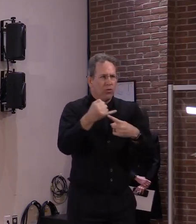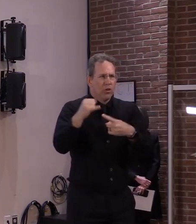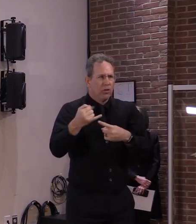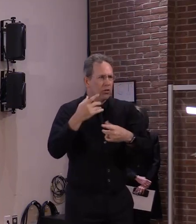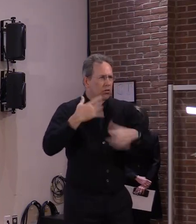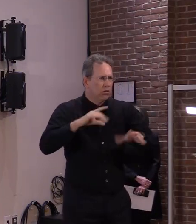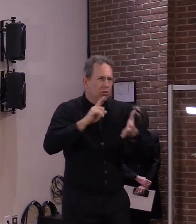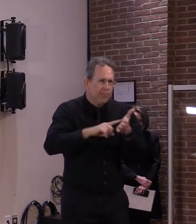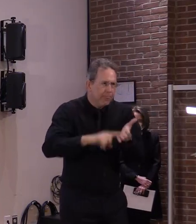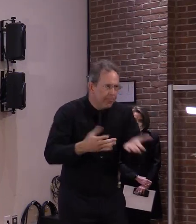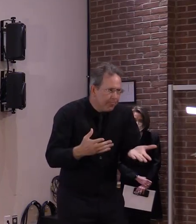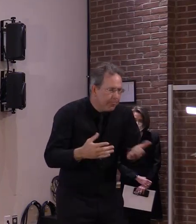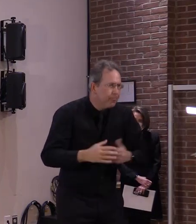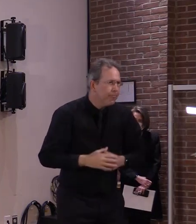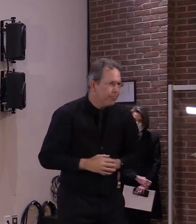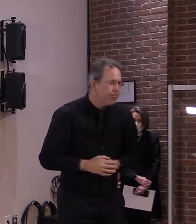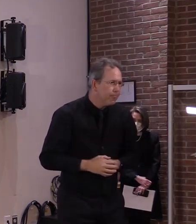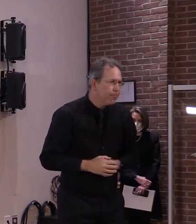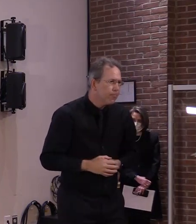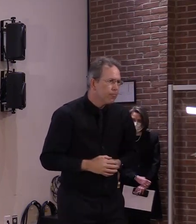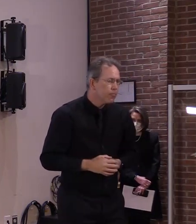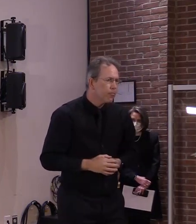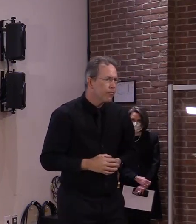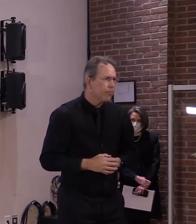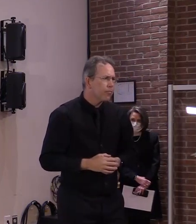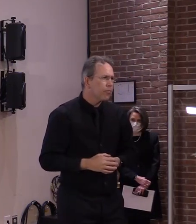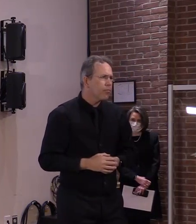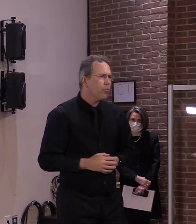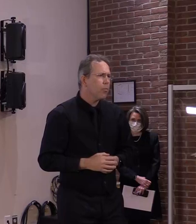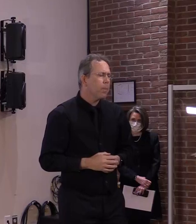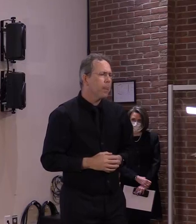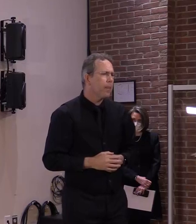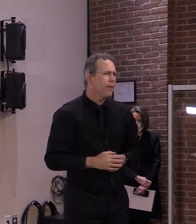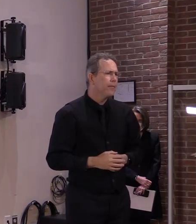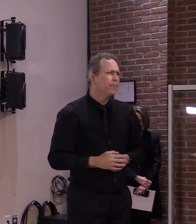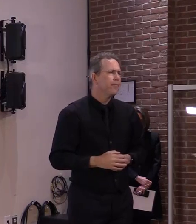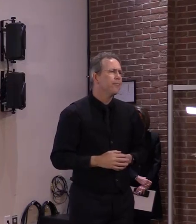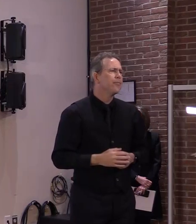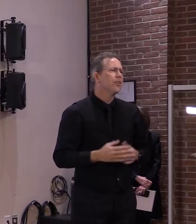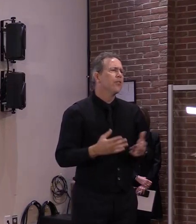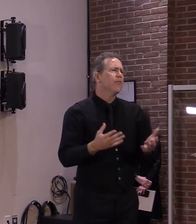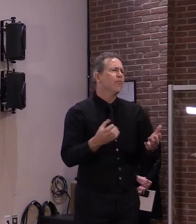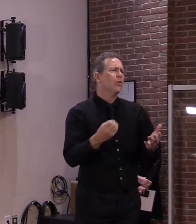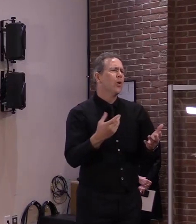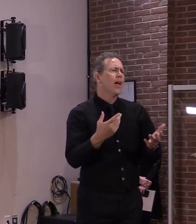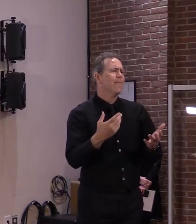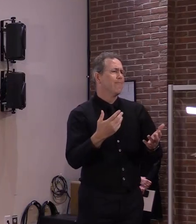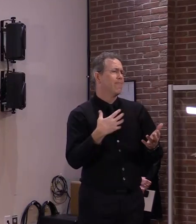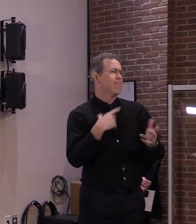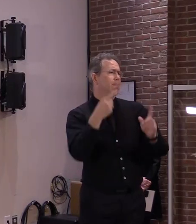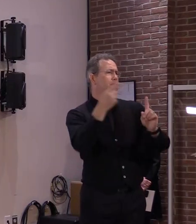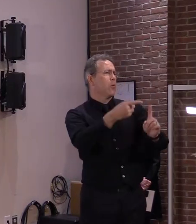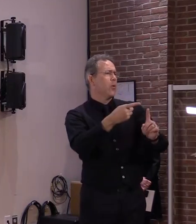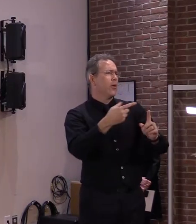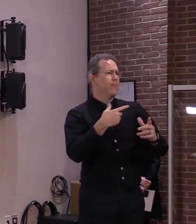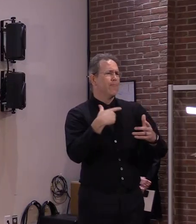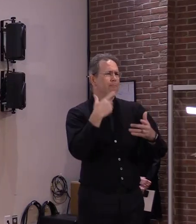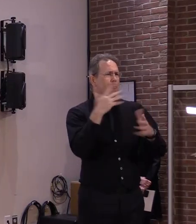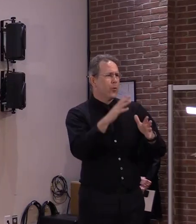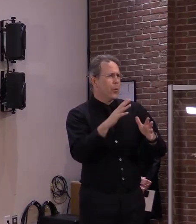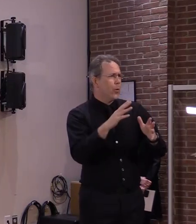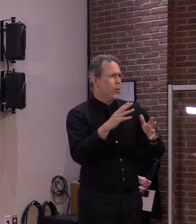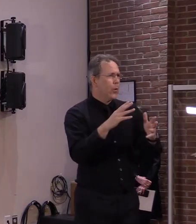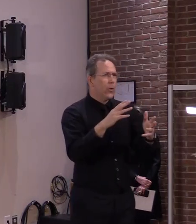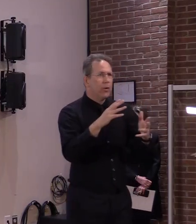as to how much harm or lack of harm there might be. So it's really hard when somebody's got a deadline date